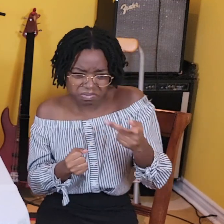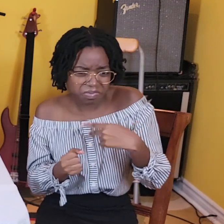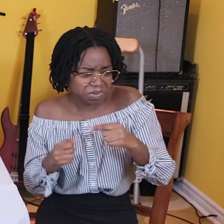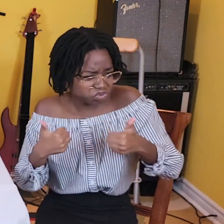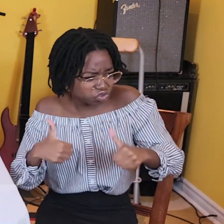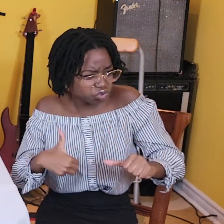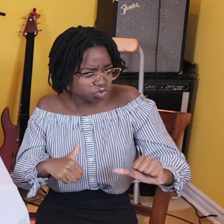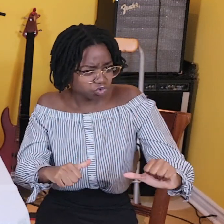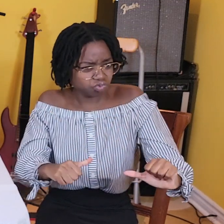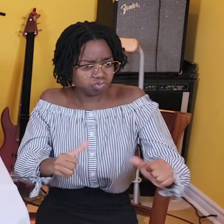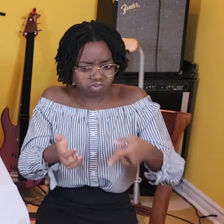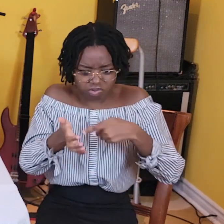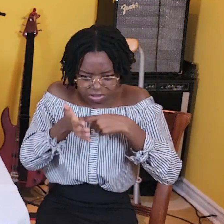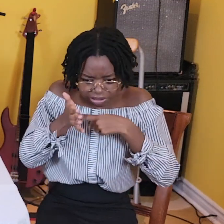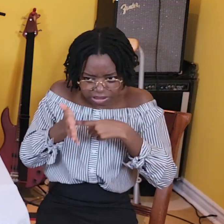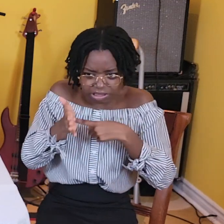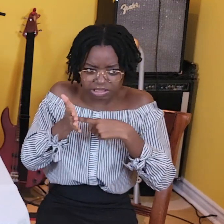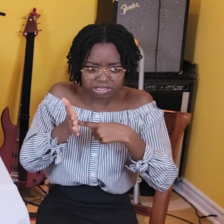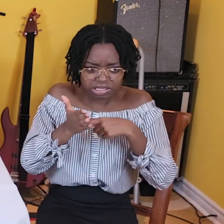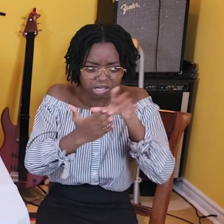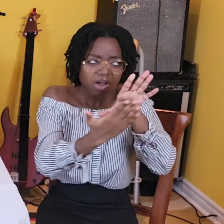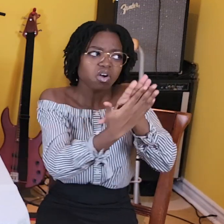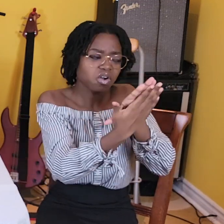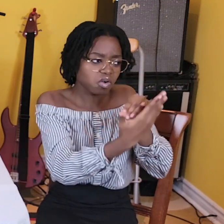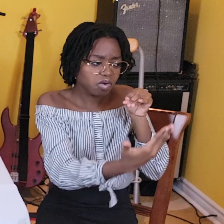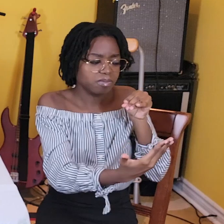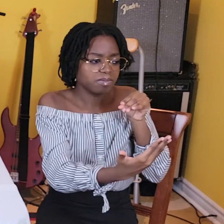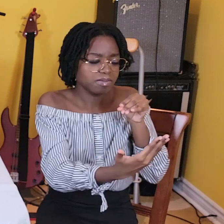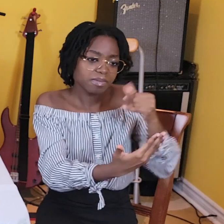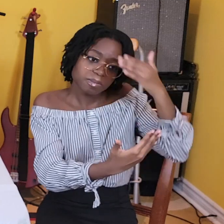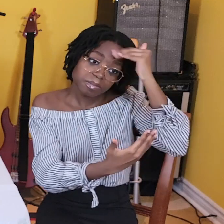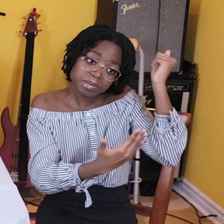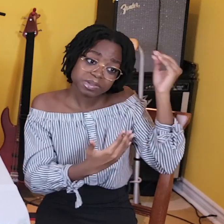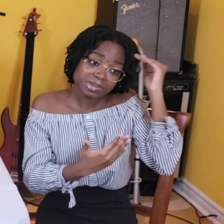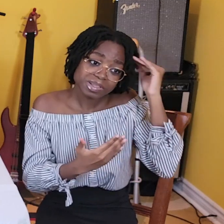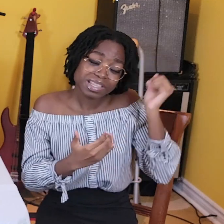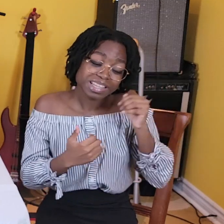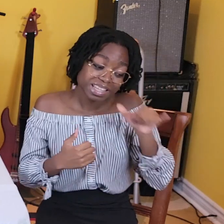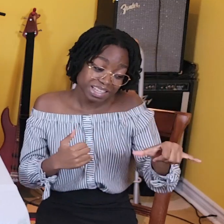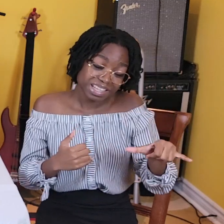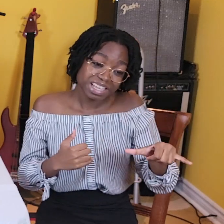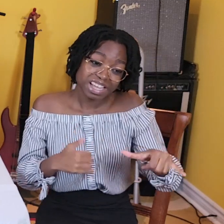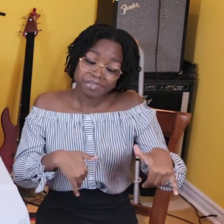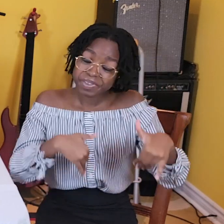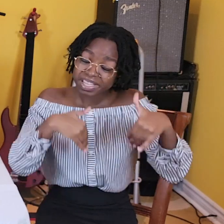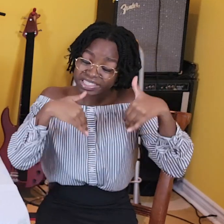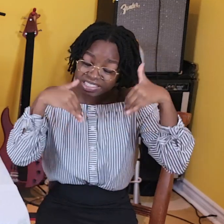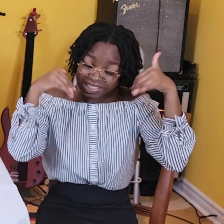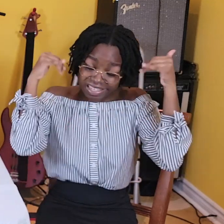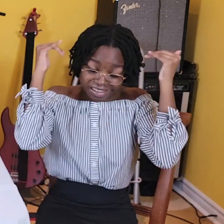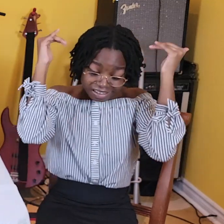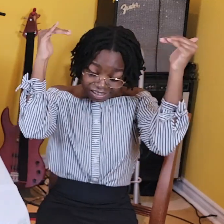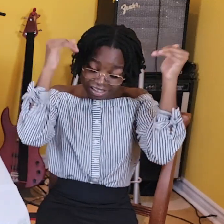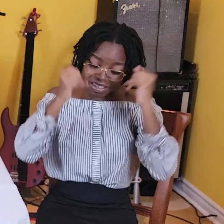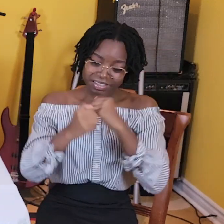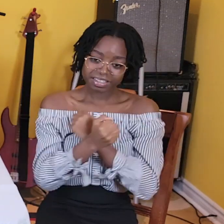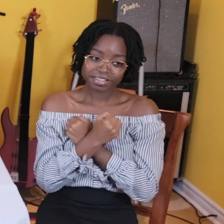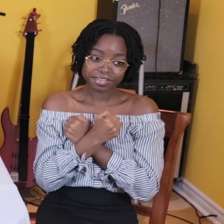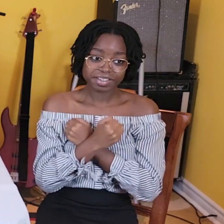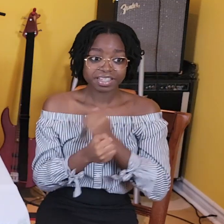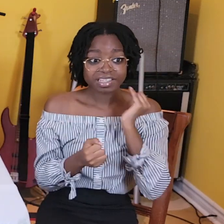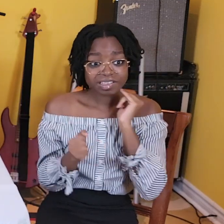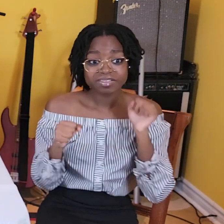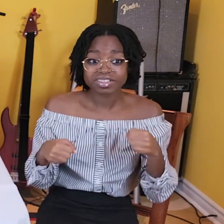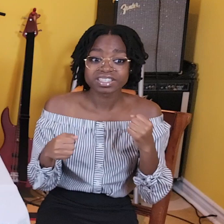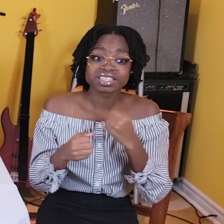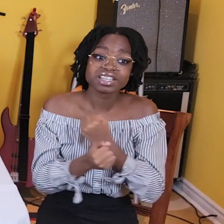love that you and I are trying to imitate, because we know that that is the ultimate love. If we can love our